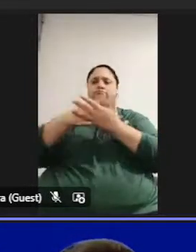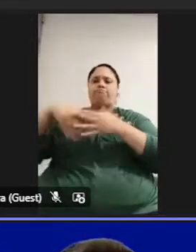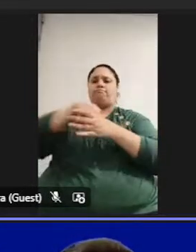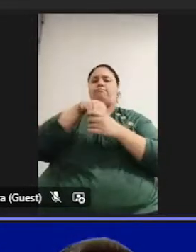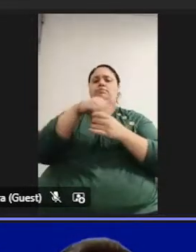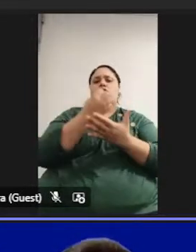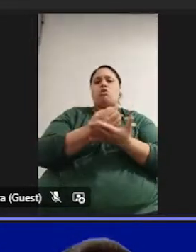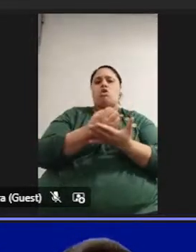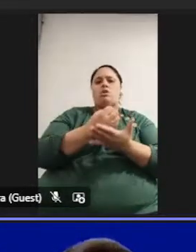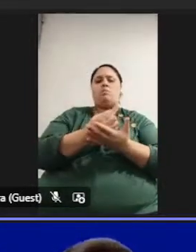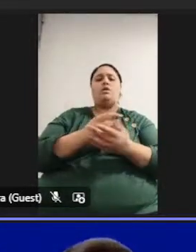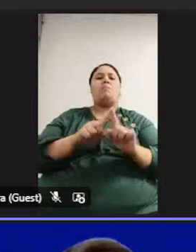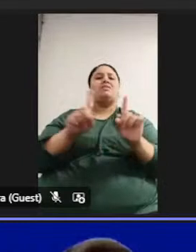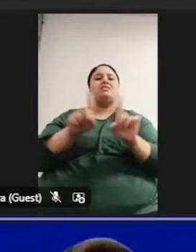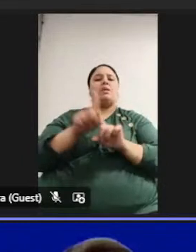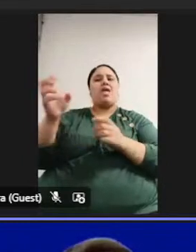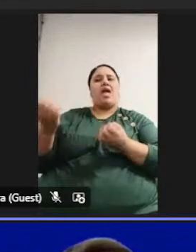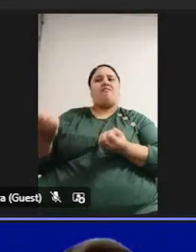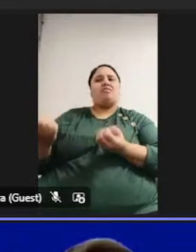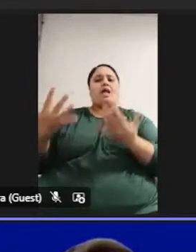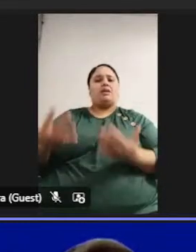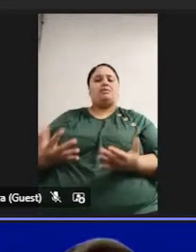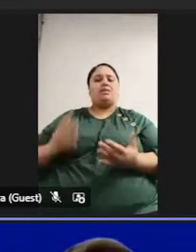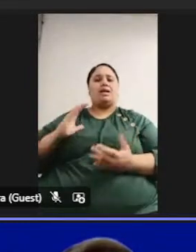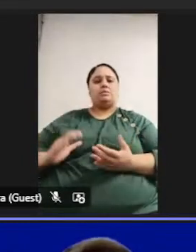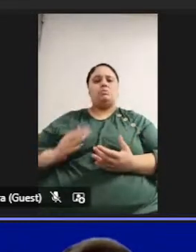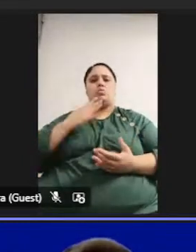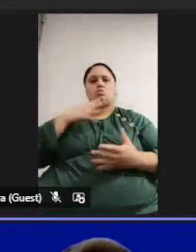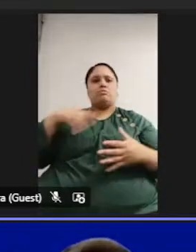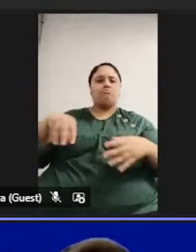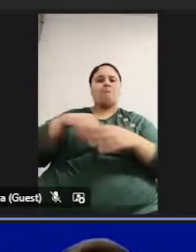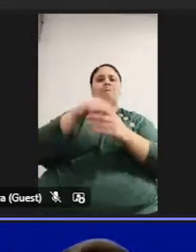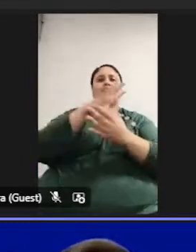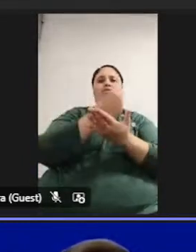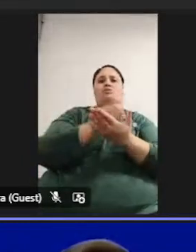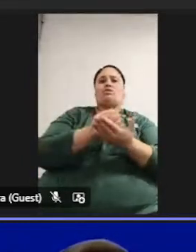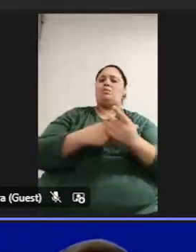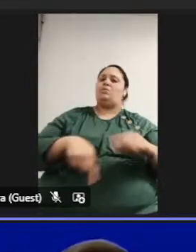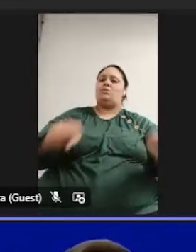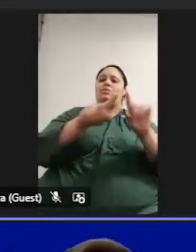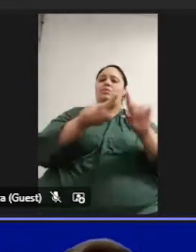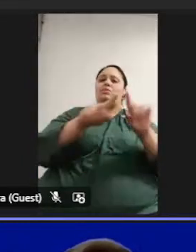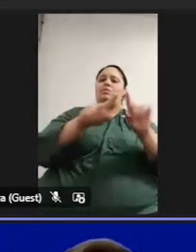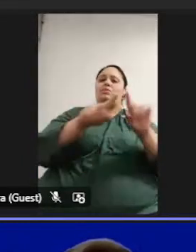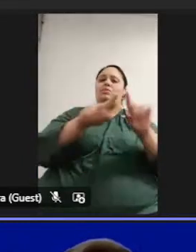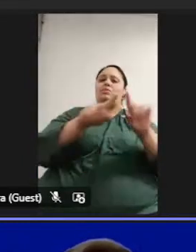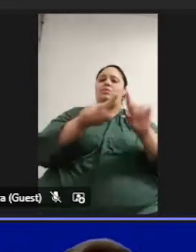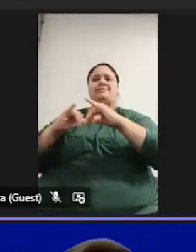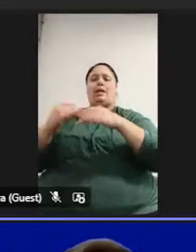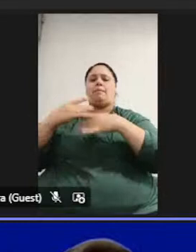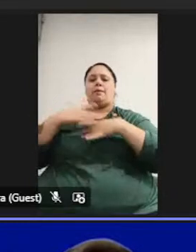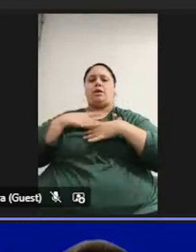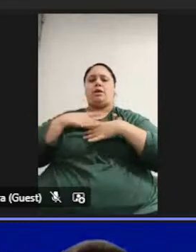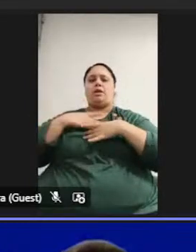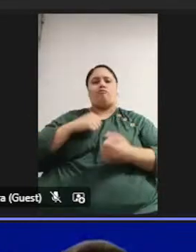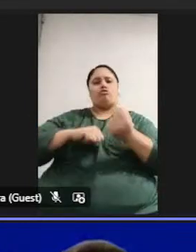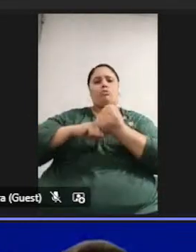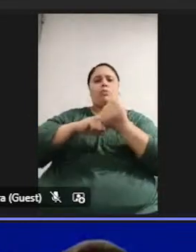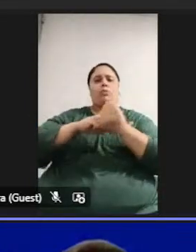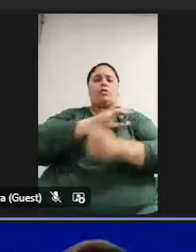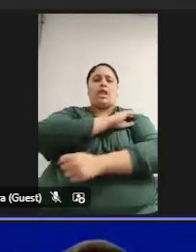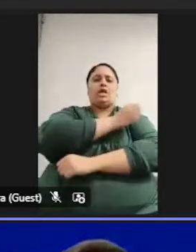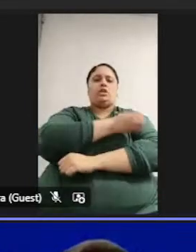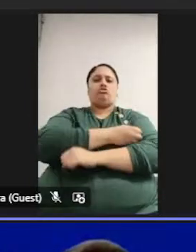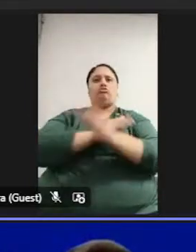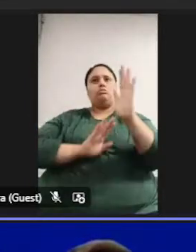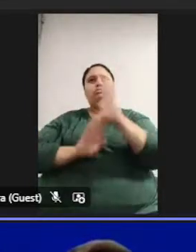suppliers and customers that are in the broader economy. And so really have that interest in supporting energy resilience across the country.